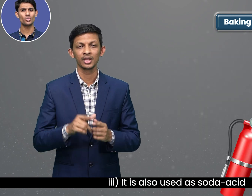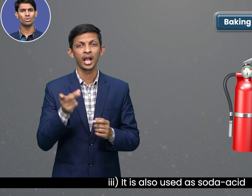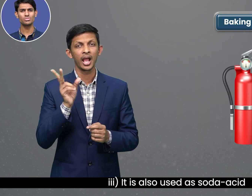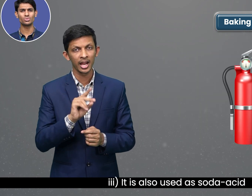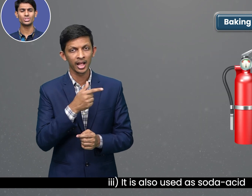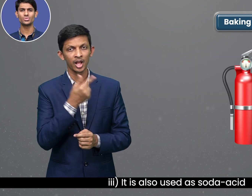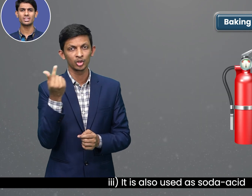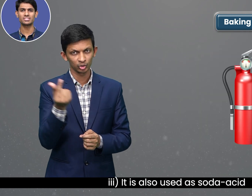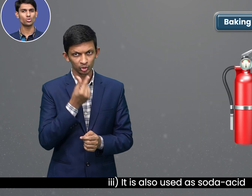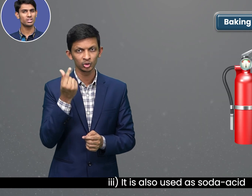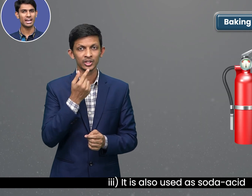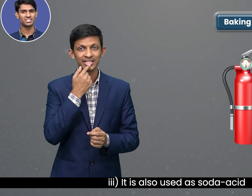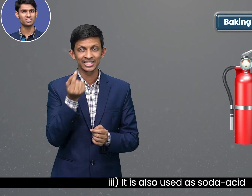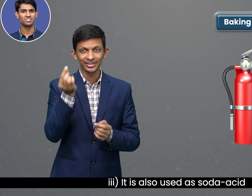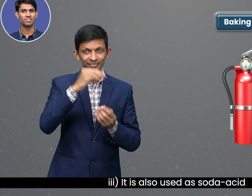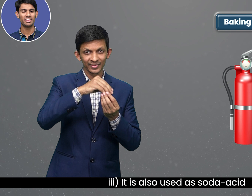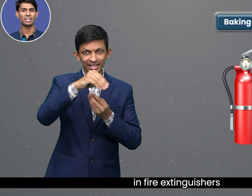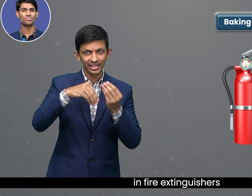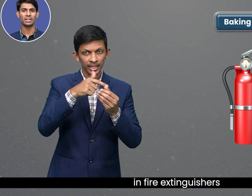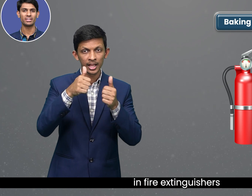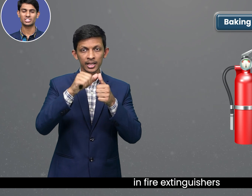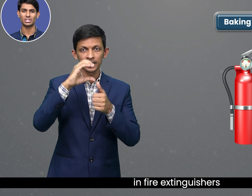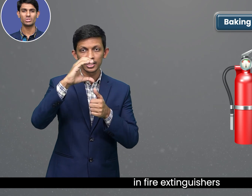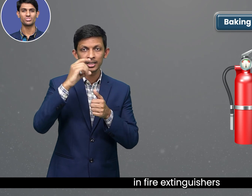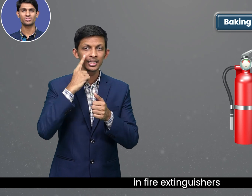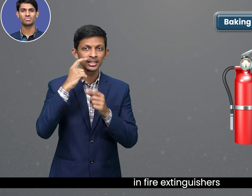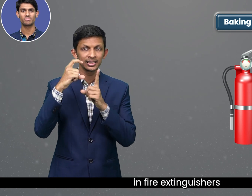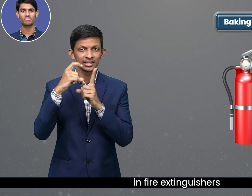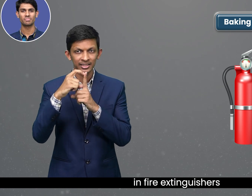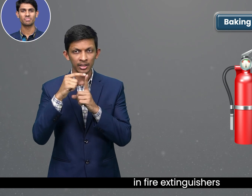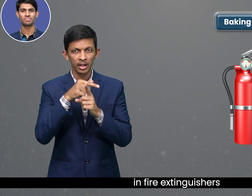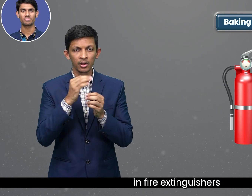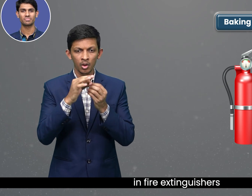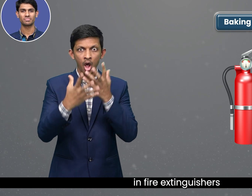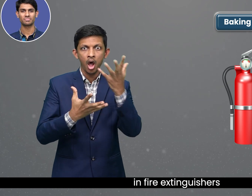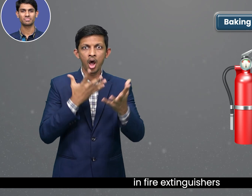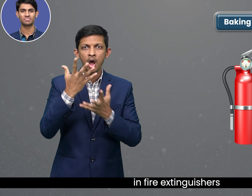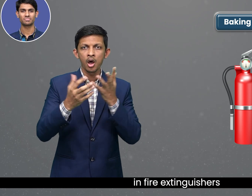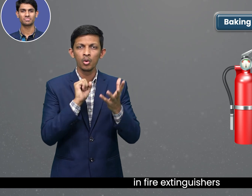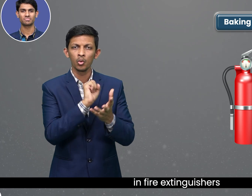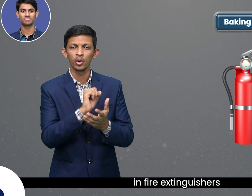It is also used as soda acid in fire extinguishers.